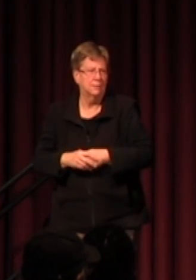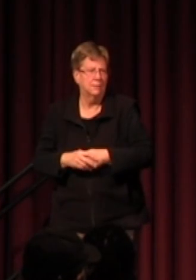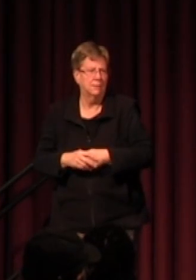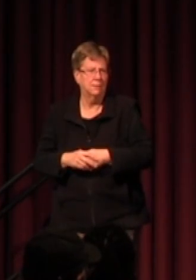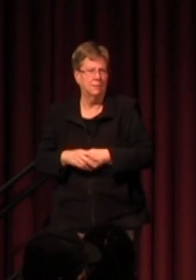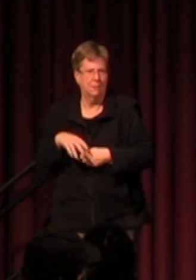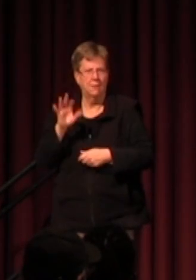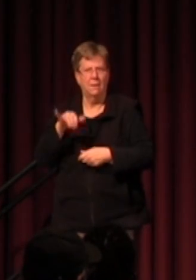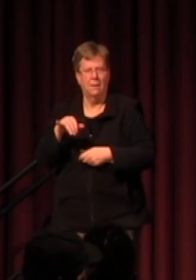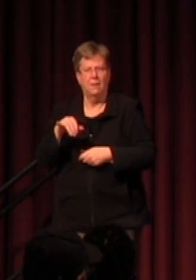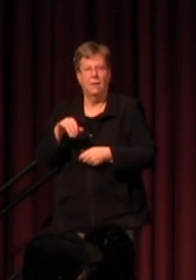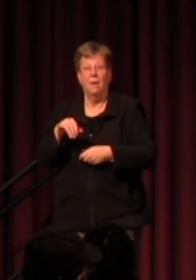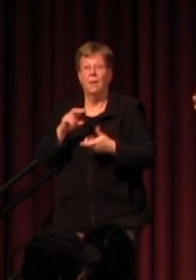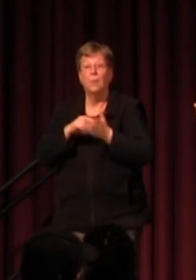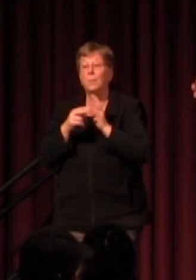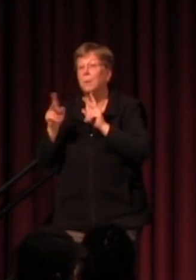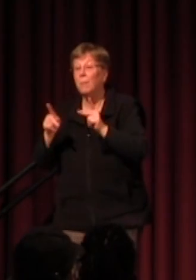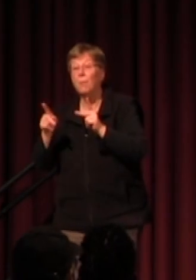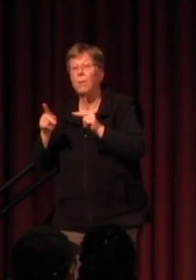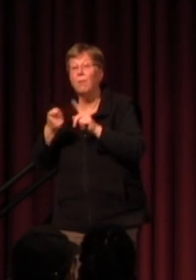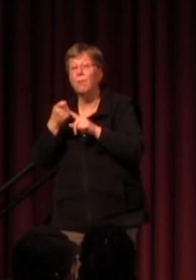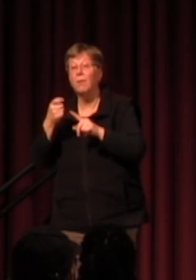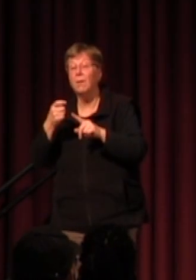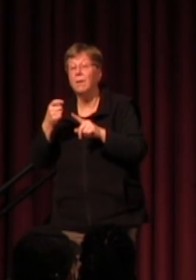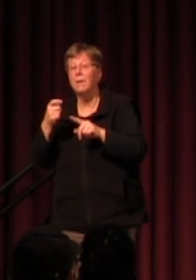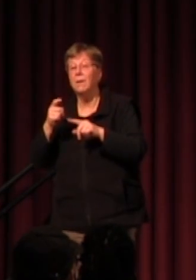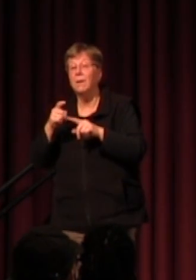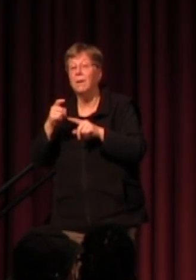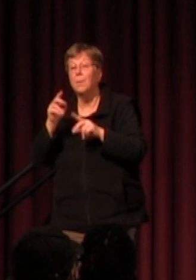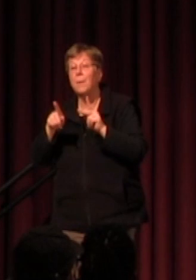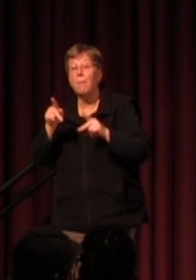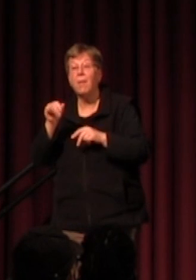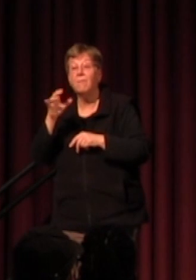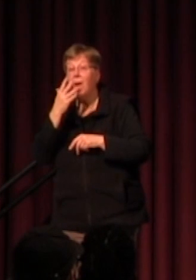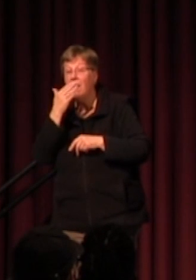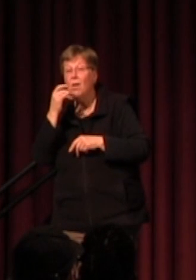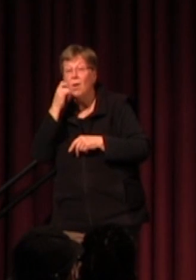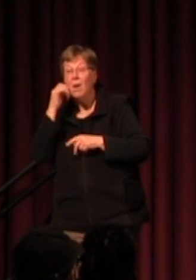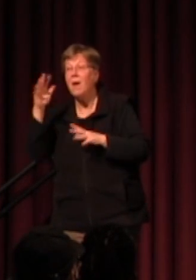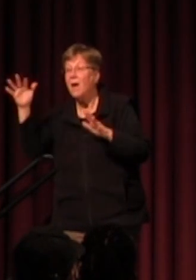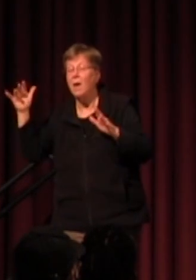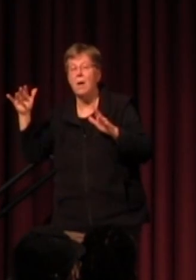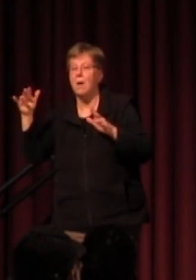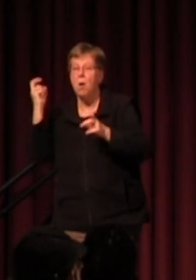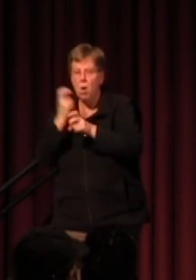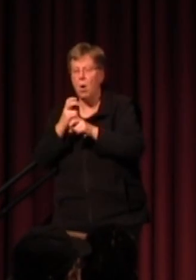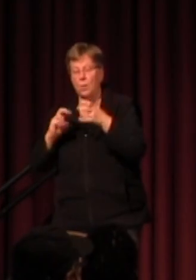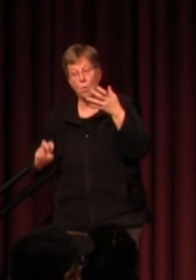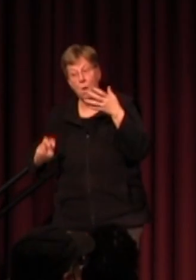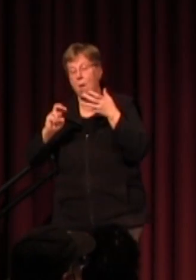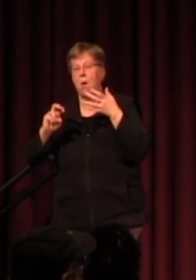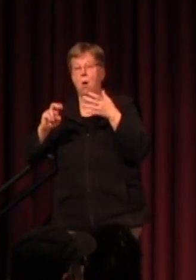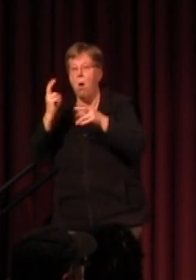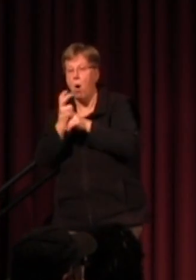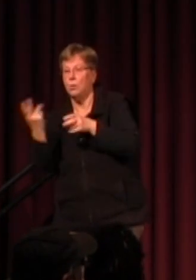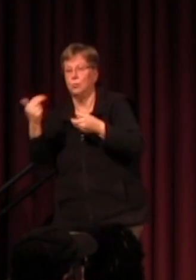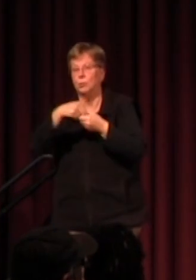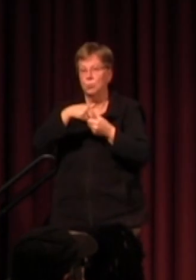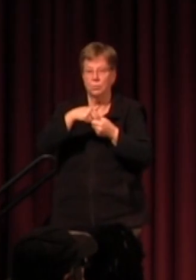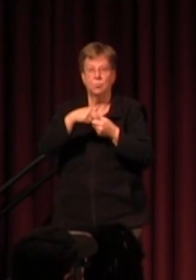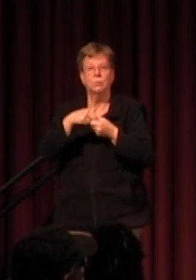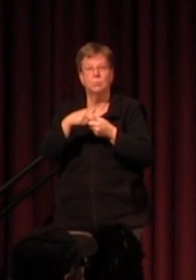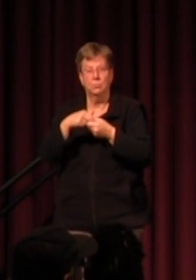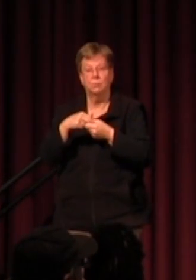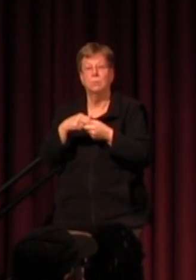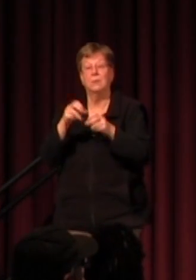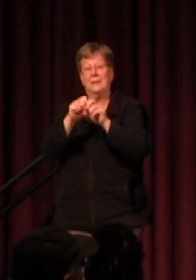That's making it less likely that people from the margins can, in fact, participate and find their way to the inner circle. We would say a system is